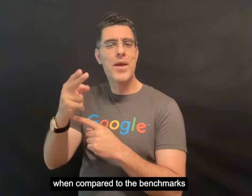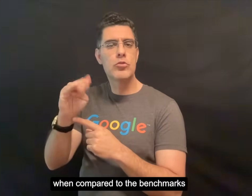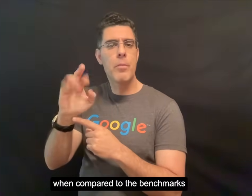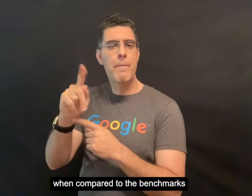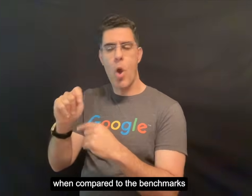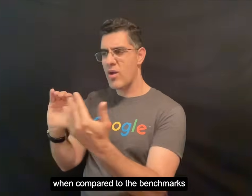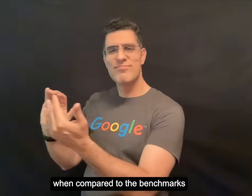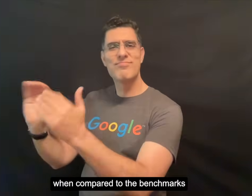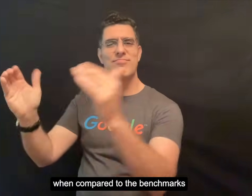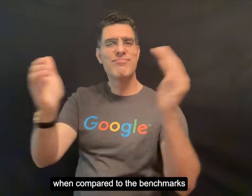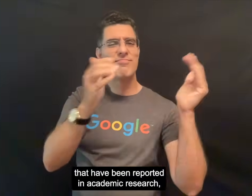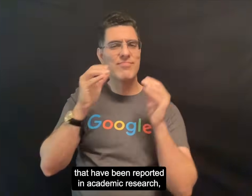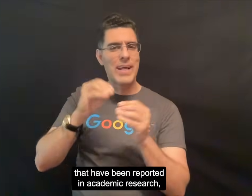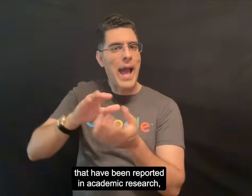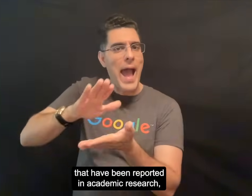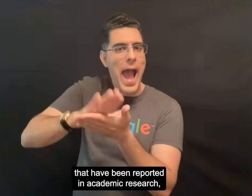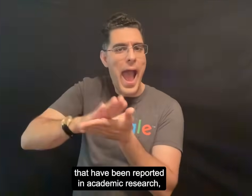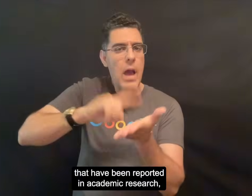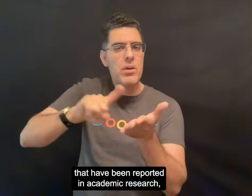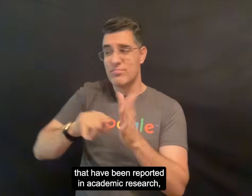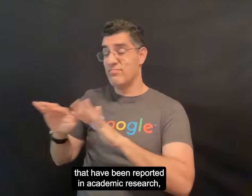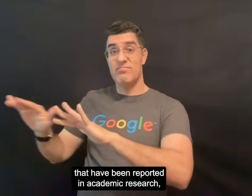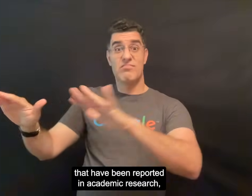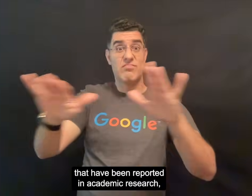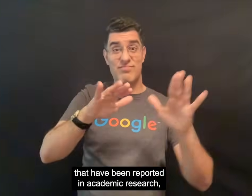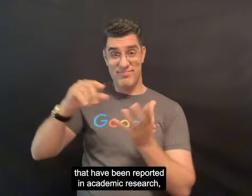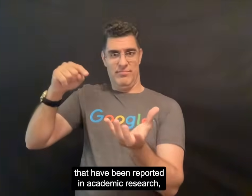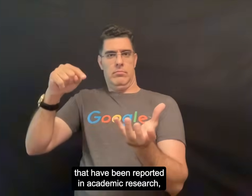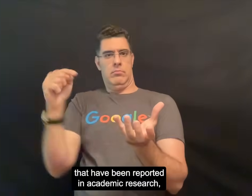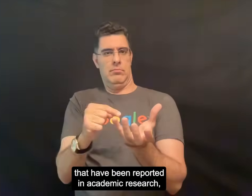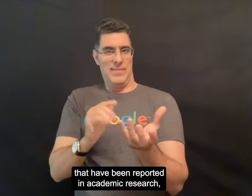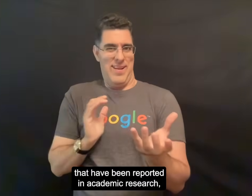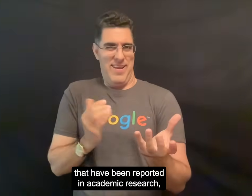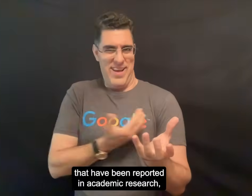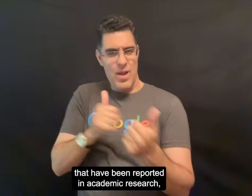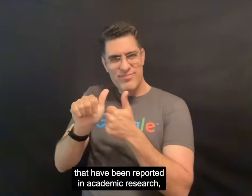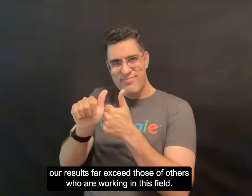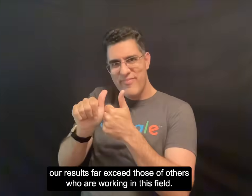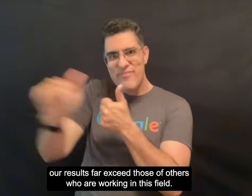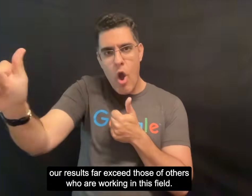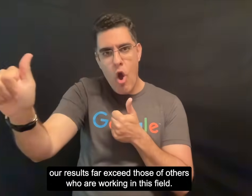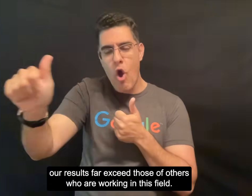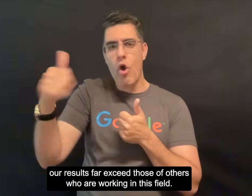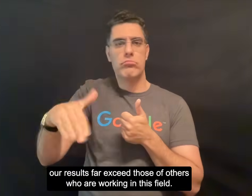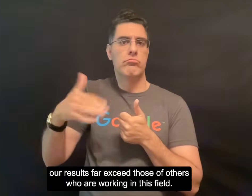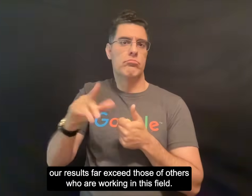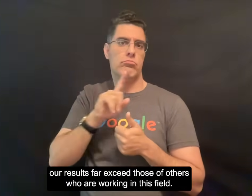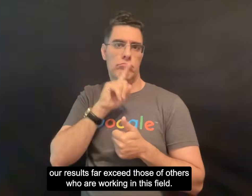benchmarks that have been reported in academic research, our results far exceed those